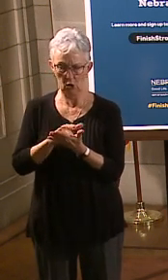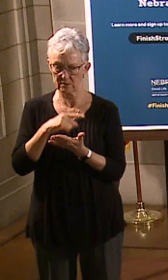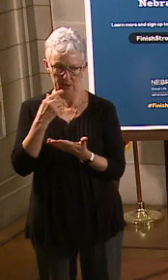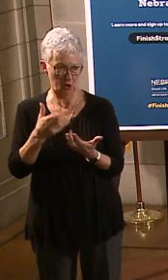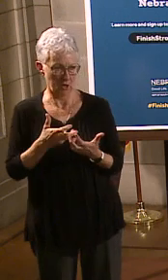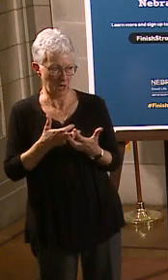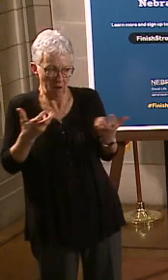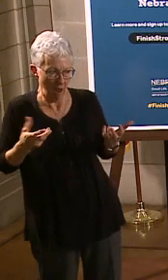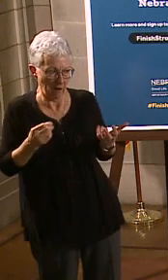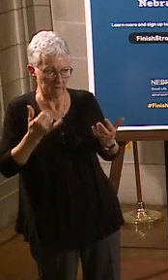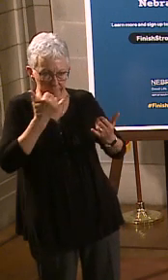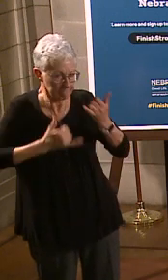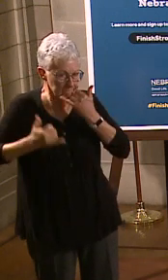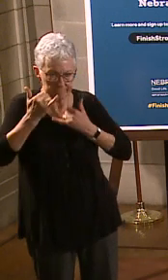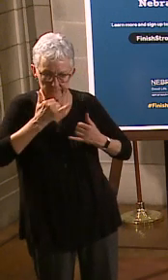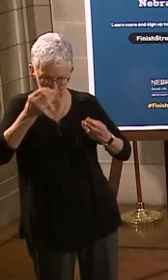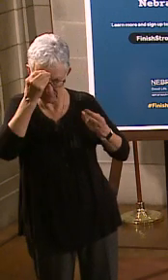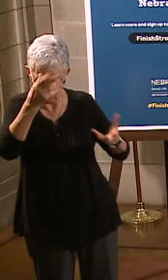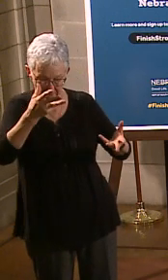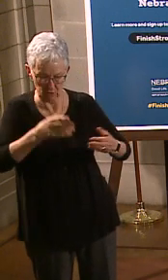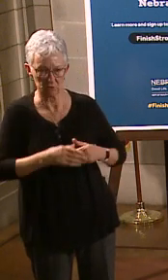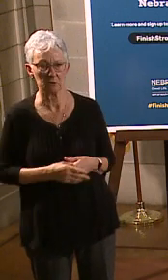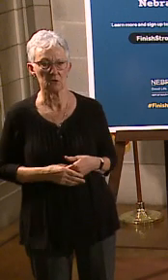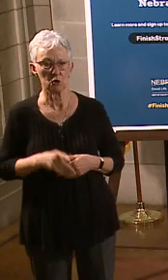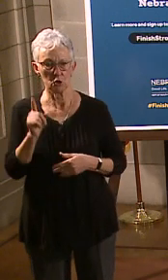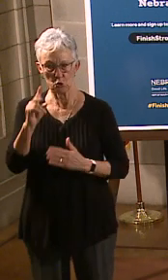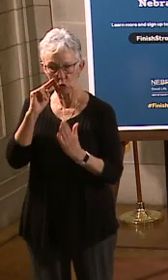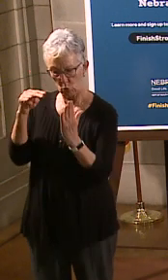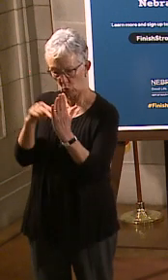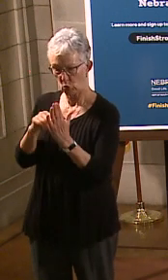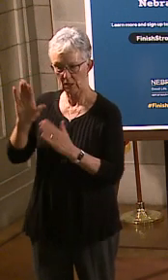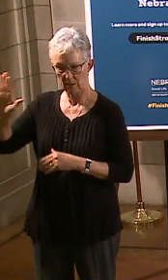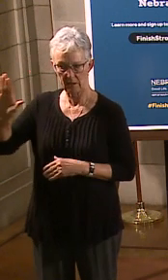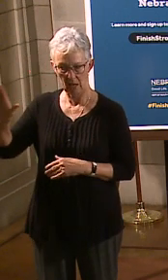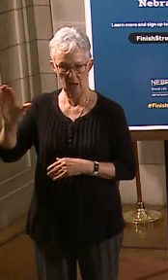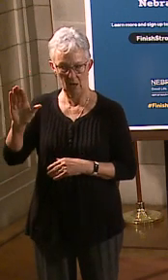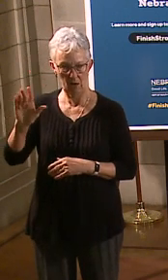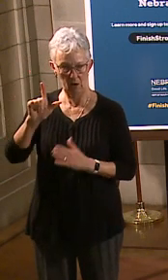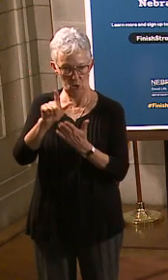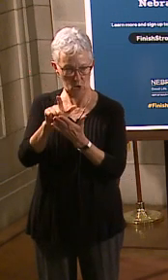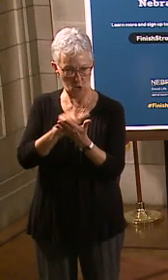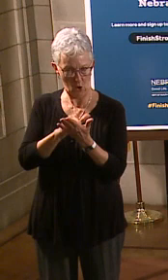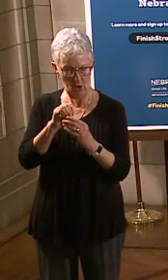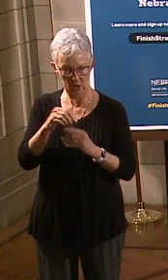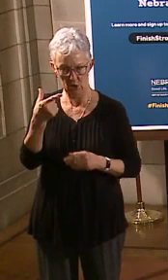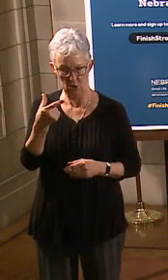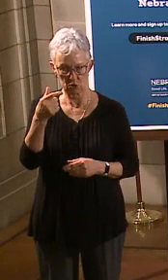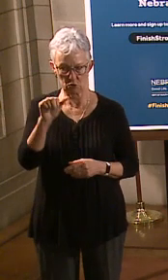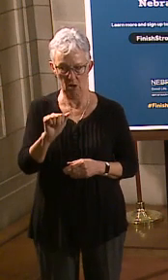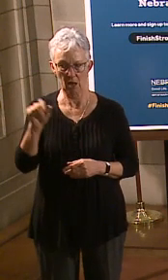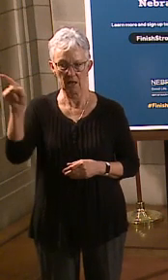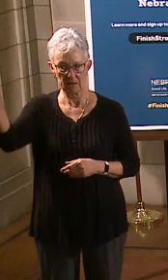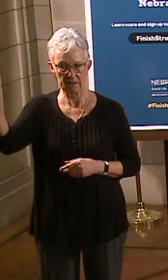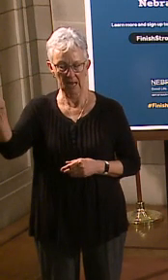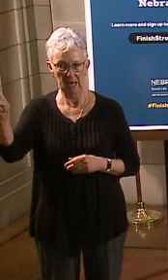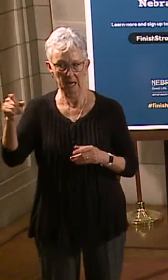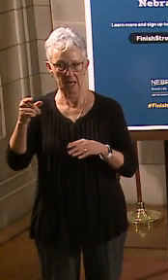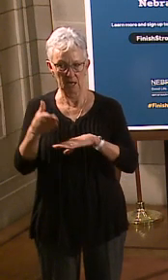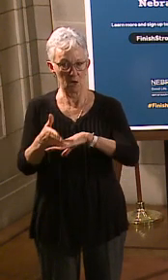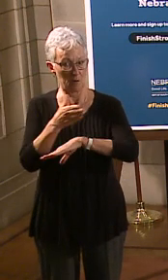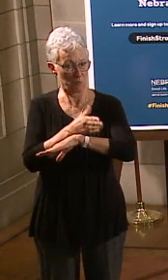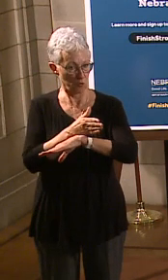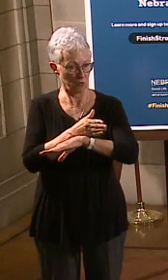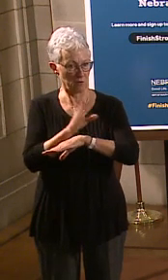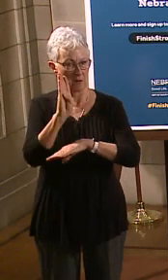put out there. When you go take a look at what this law was, it actually expanded voter access by mandating